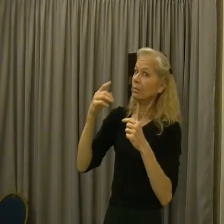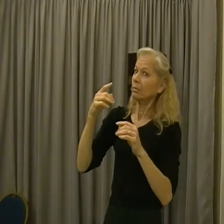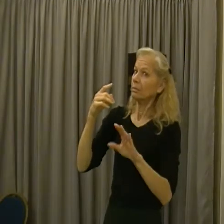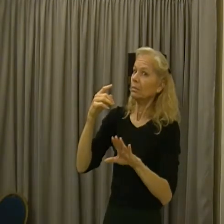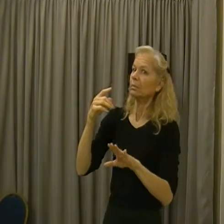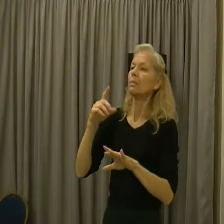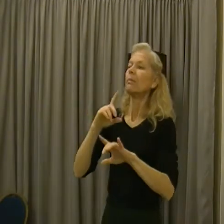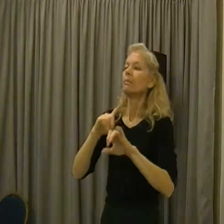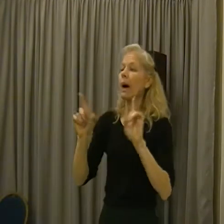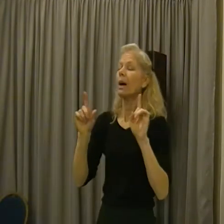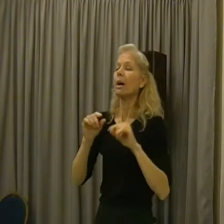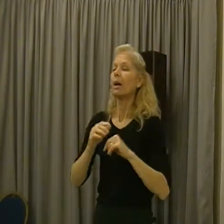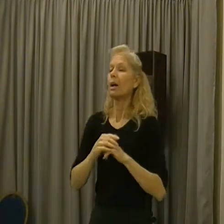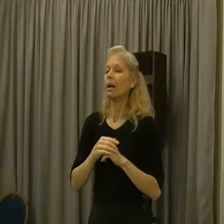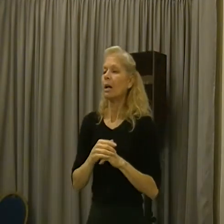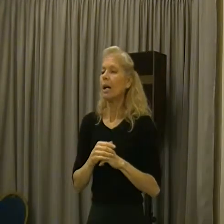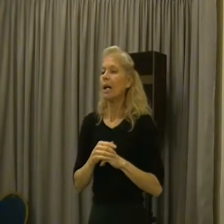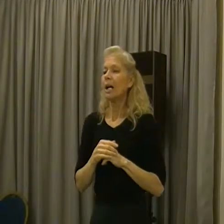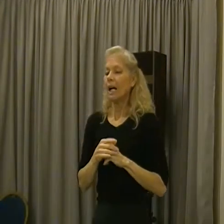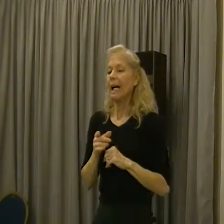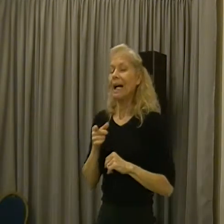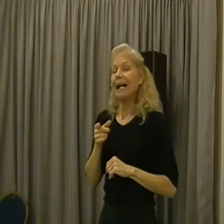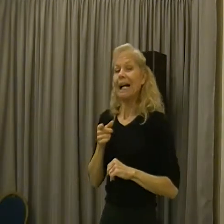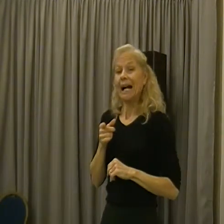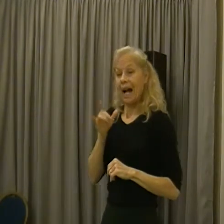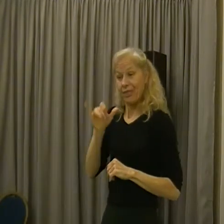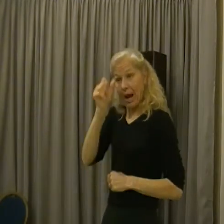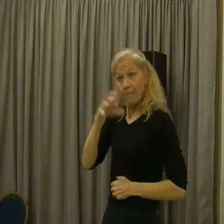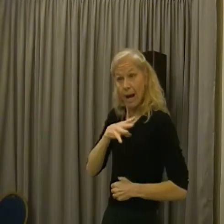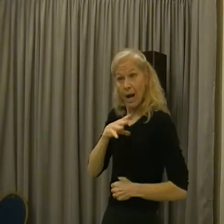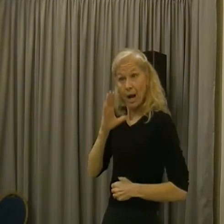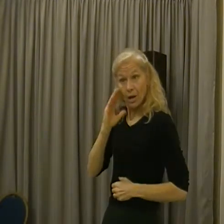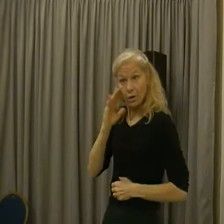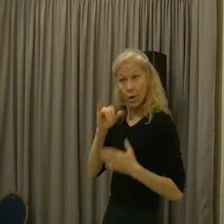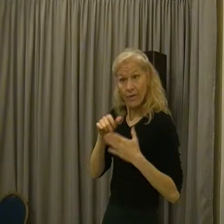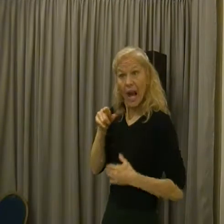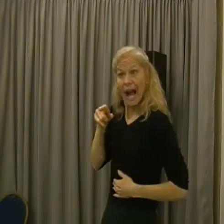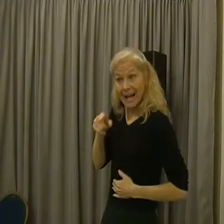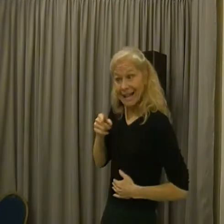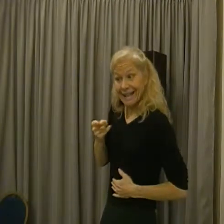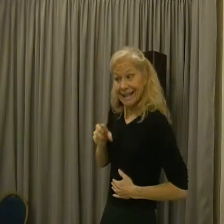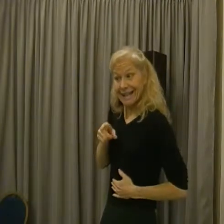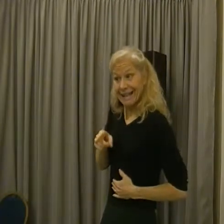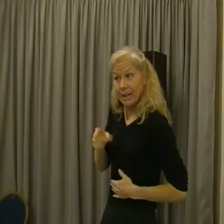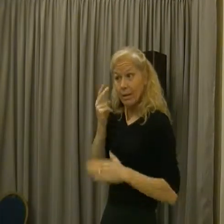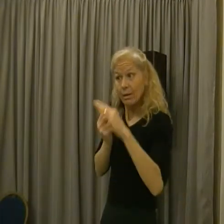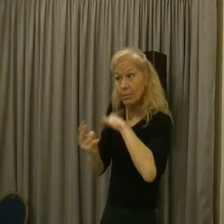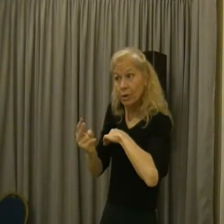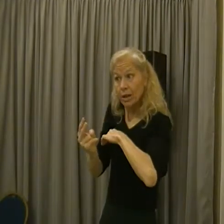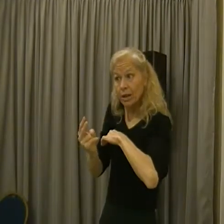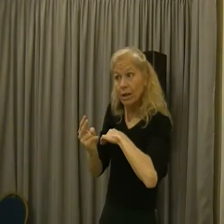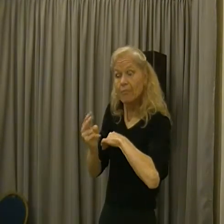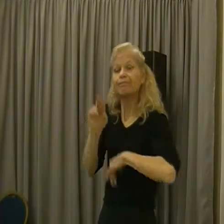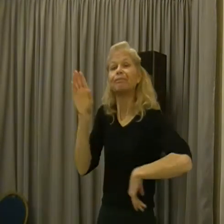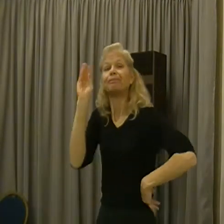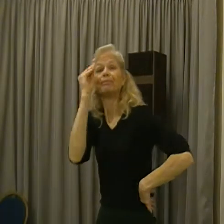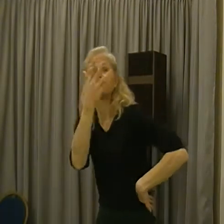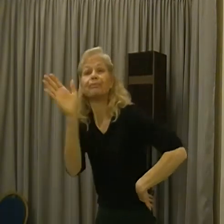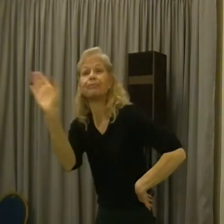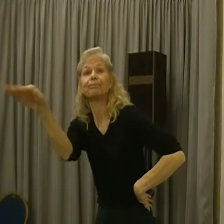judgment, my wisdom." God does that. What else is praiseworthy of looking to God? By the way, glory has